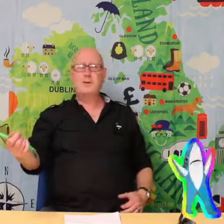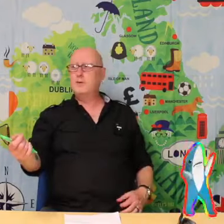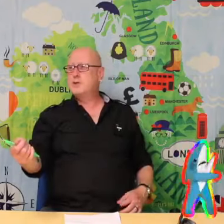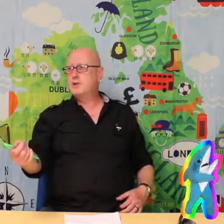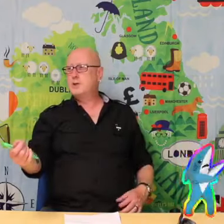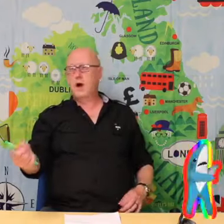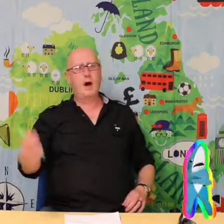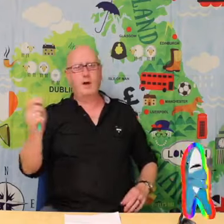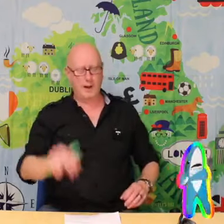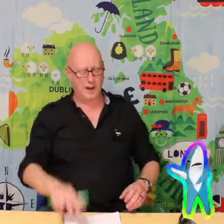lunch.